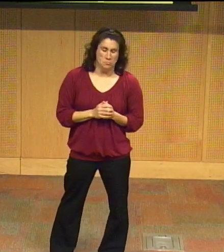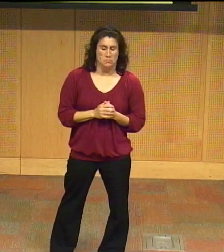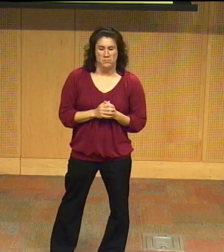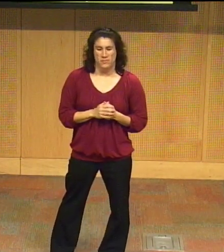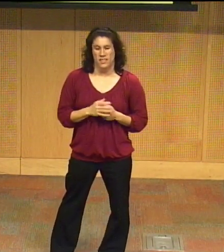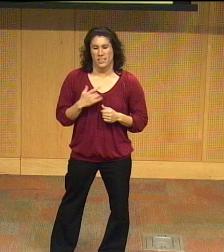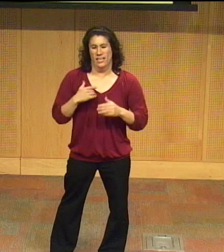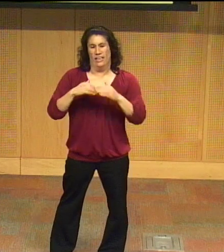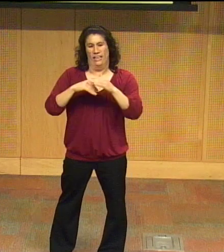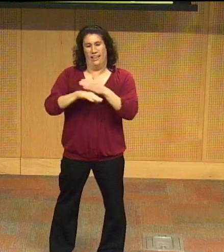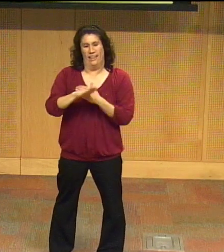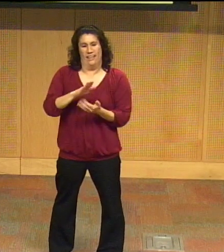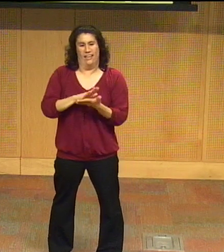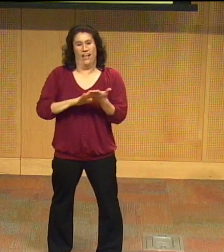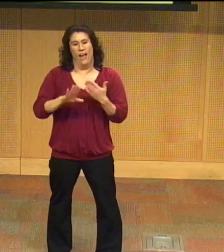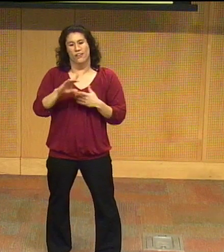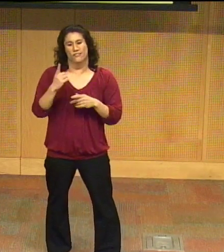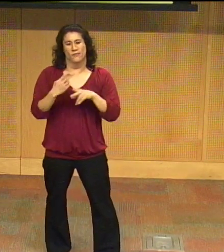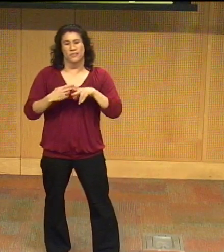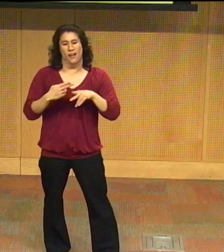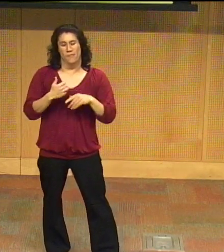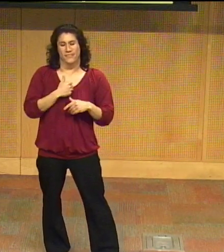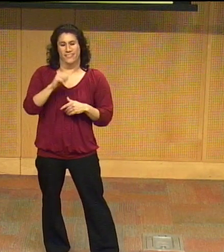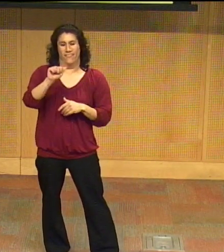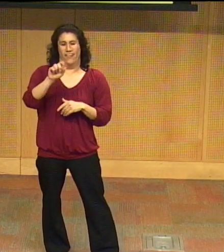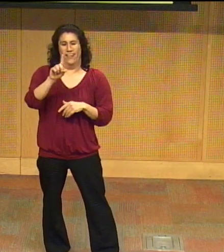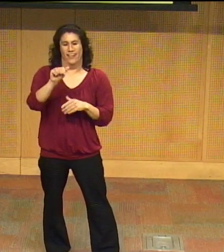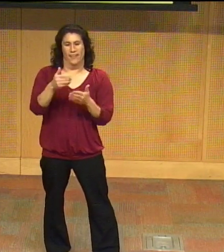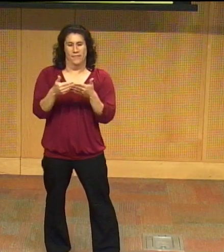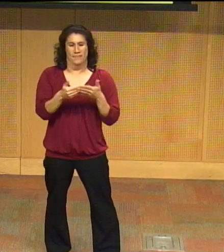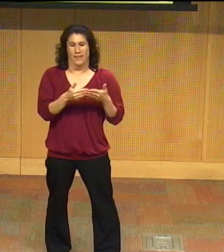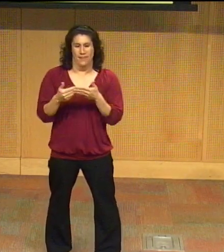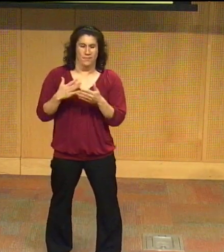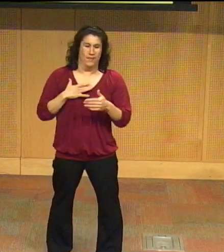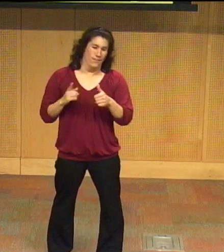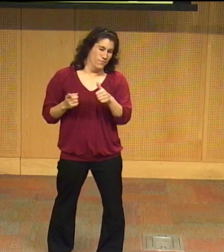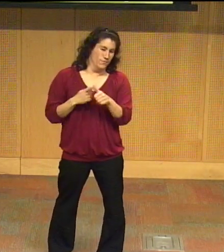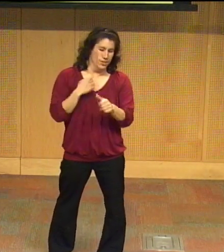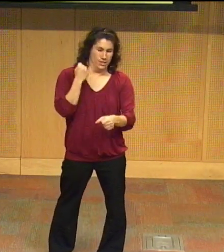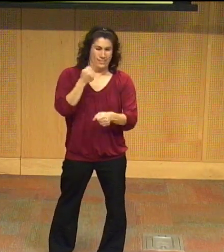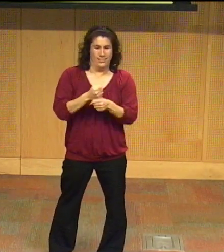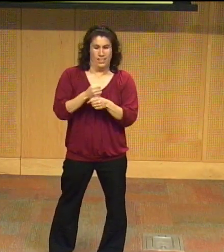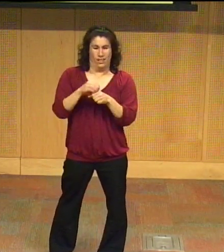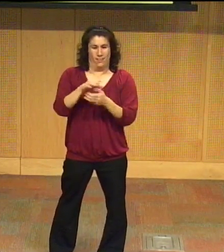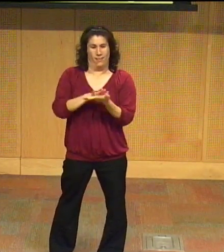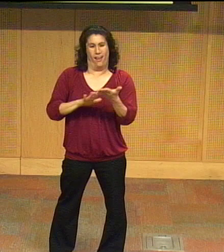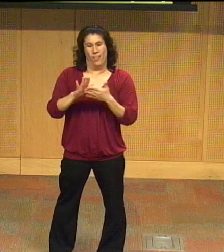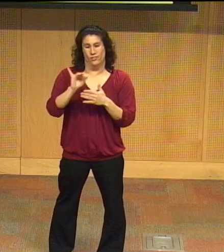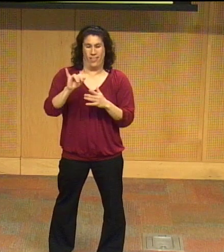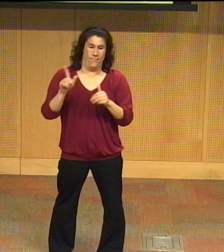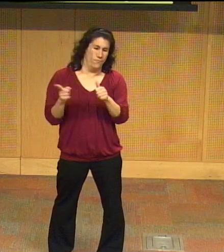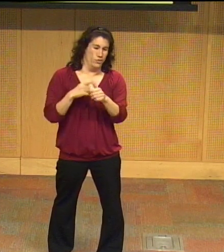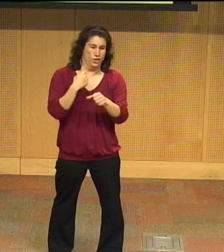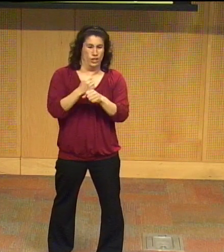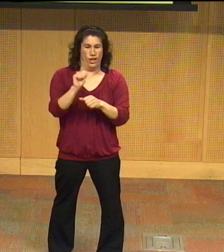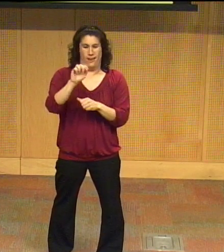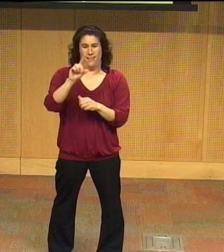can do that. So when I got into college, I called myself an ADA baby because my first year of